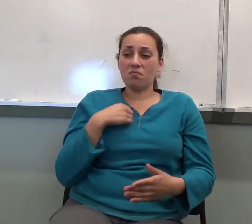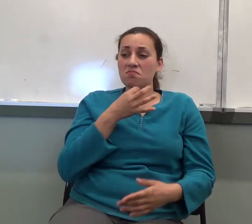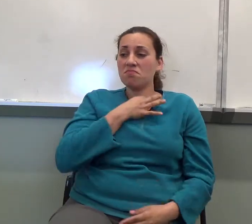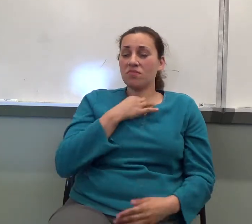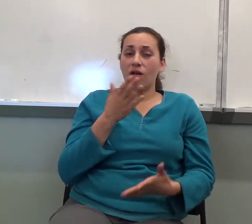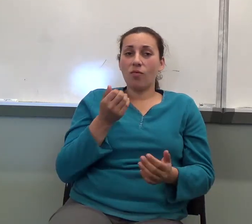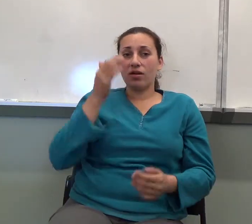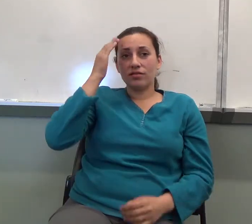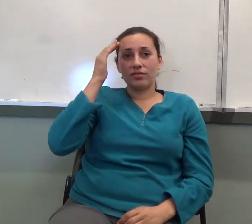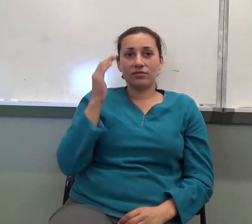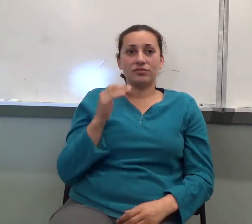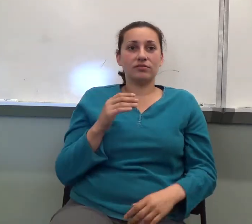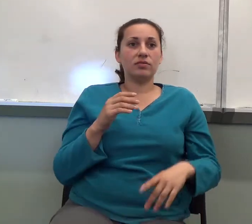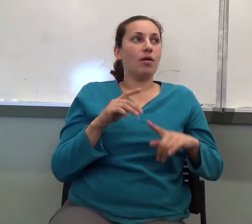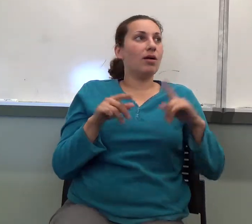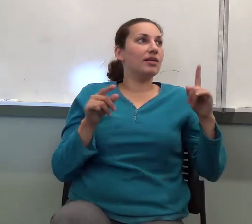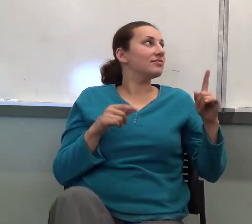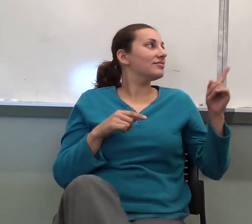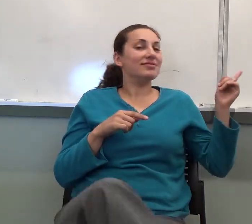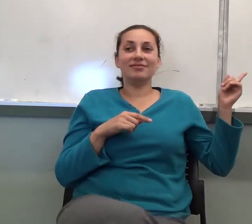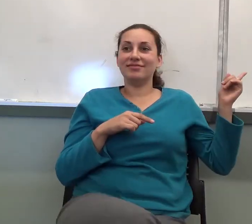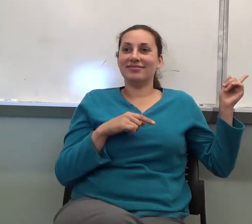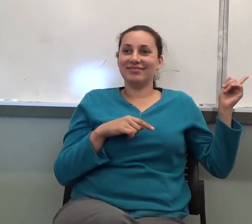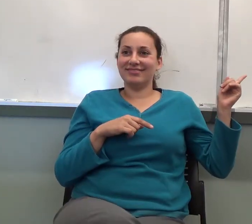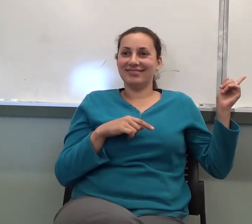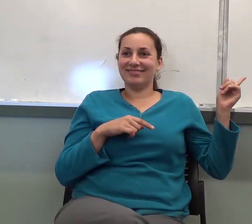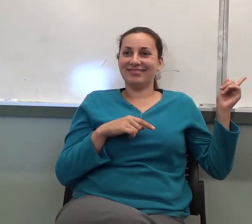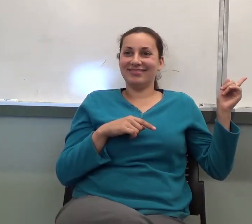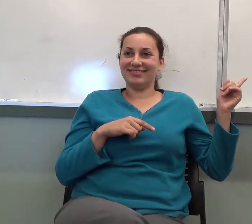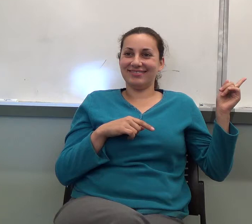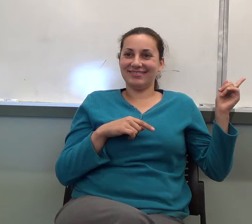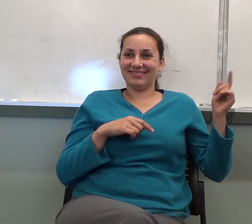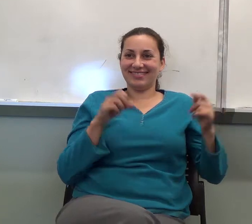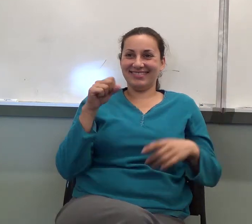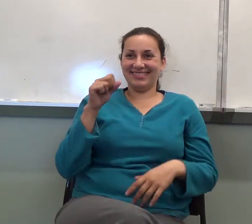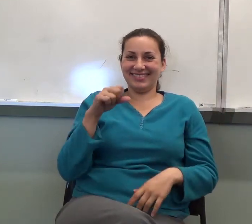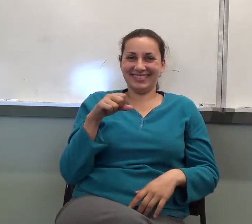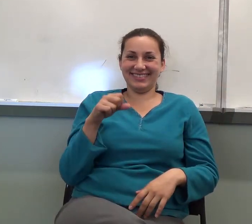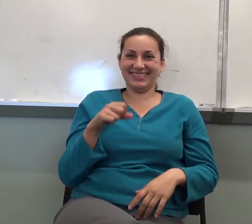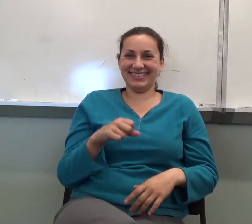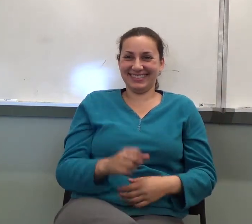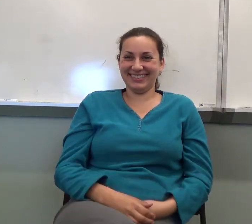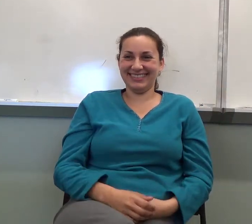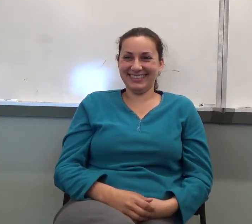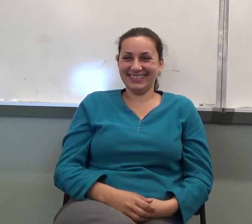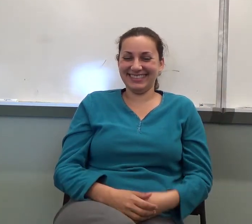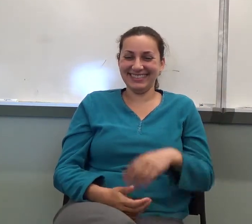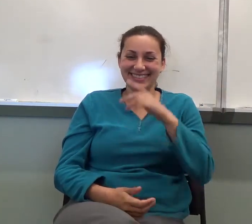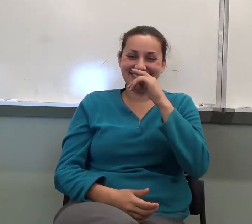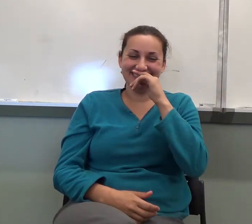$25,000. Here's your principal, $25,000, invested at 4.5%.